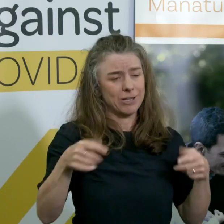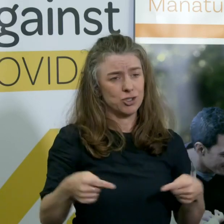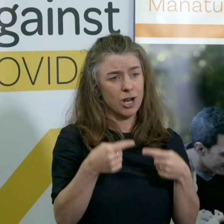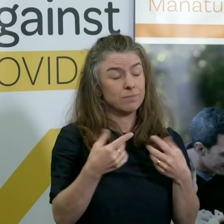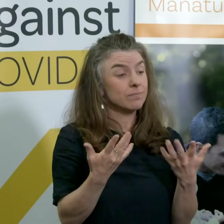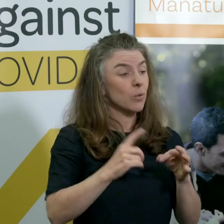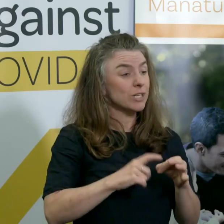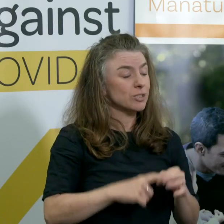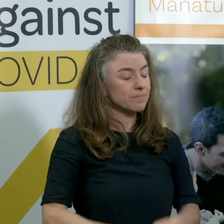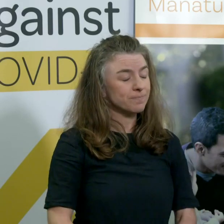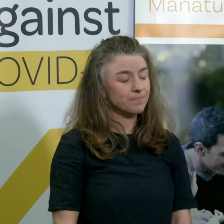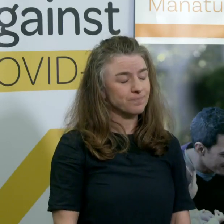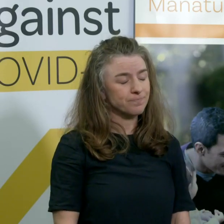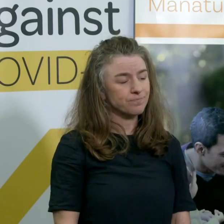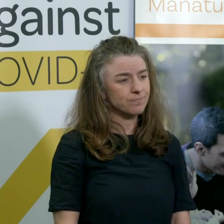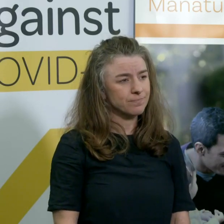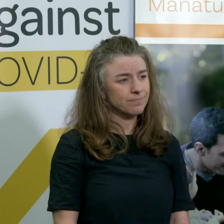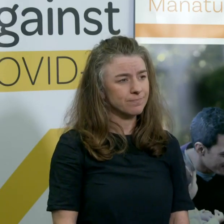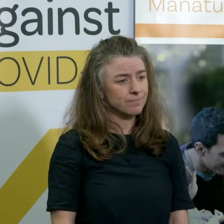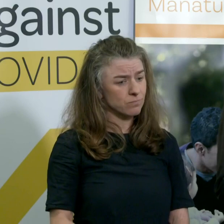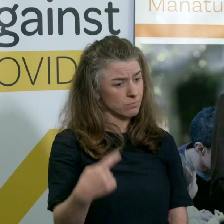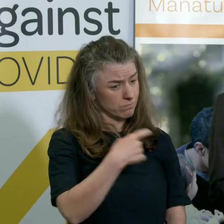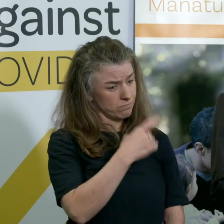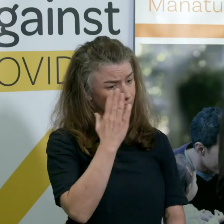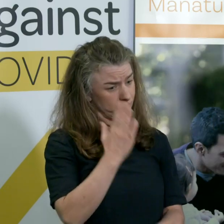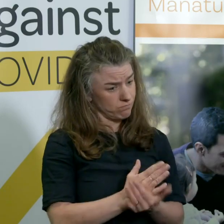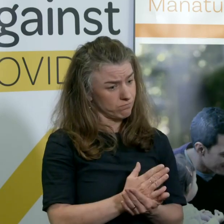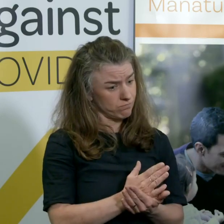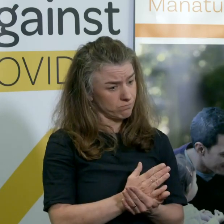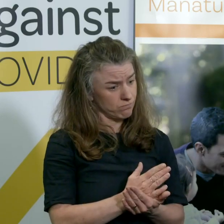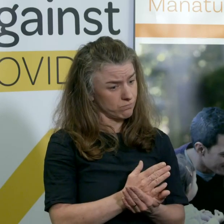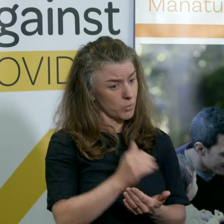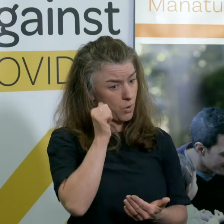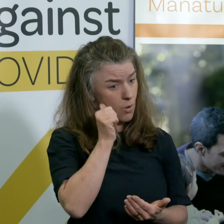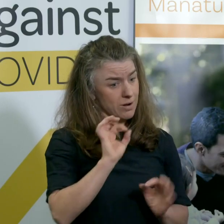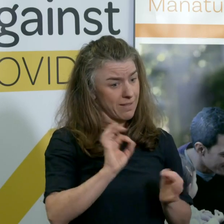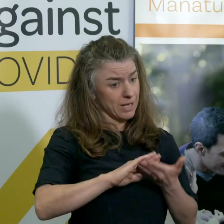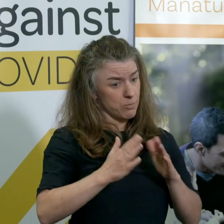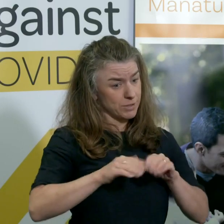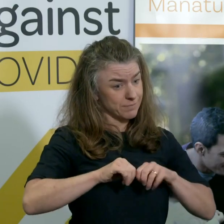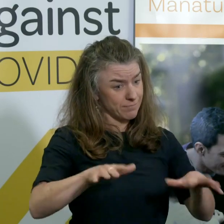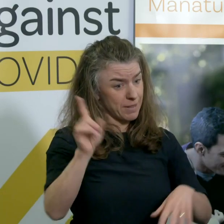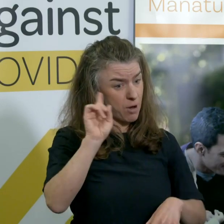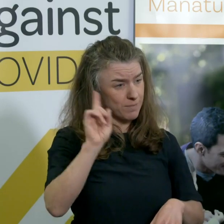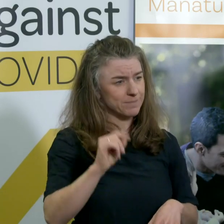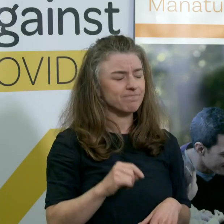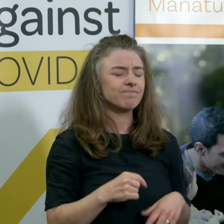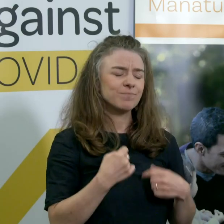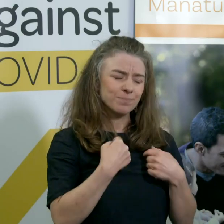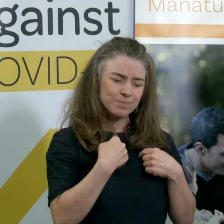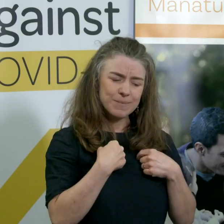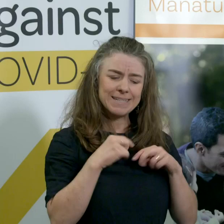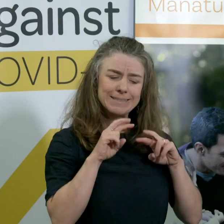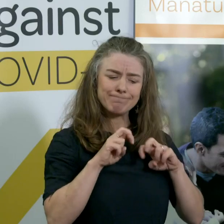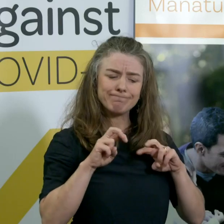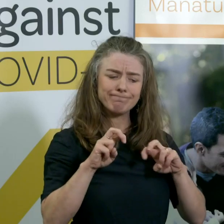to open up to questions now. How confident there is no community spread? What's the risk at this moment? So that's what we're looking out for very, very